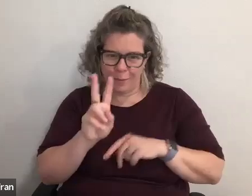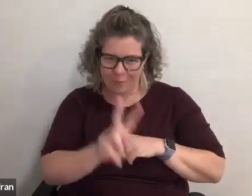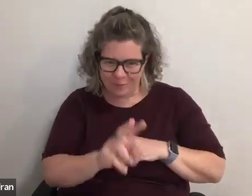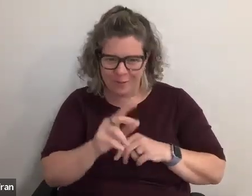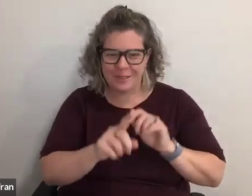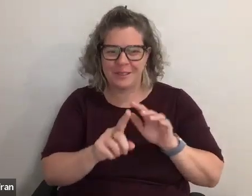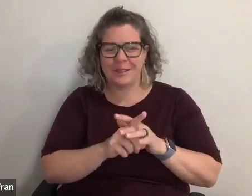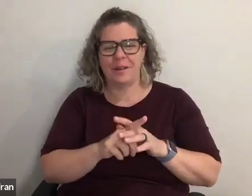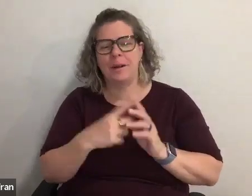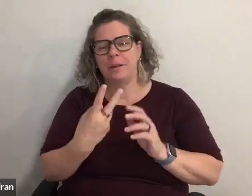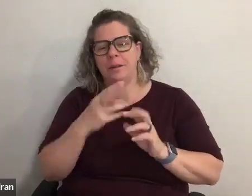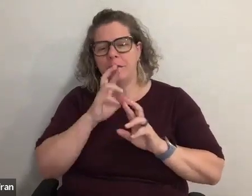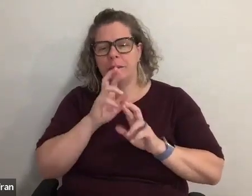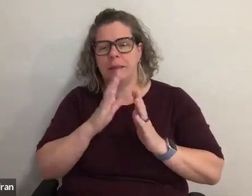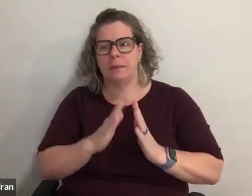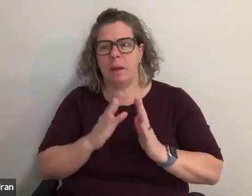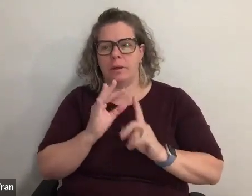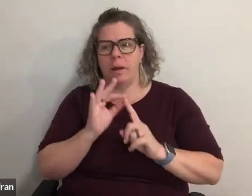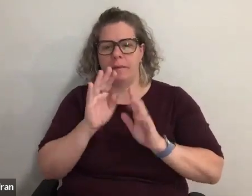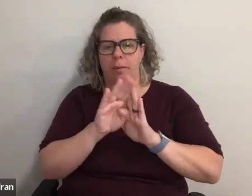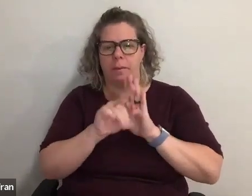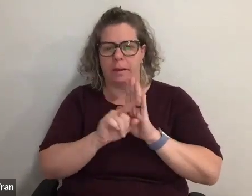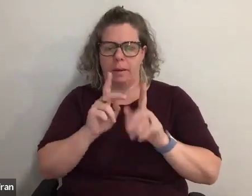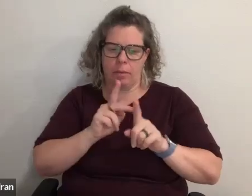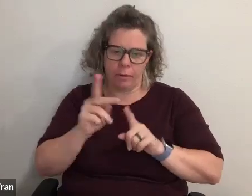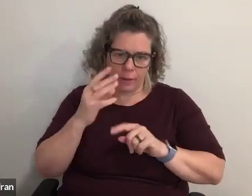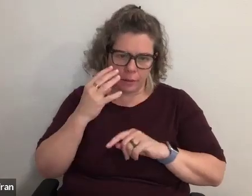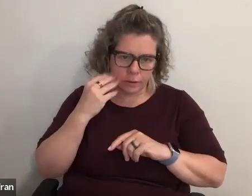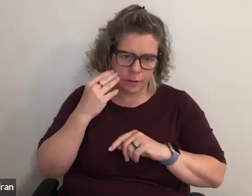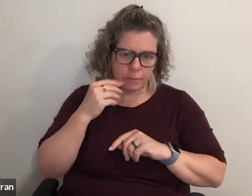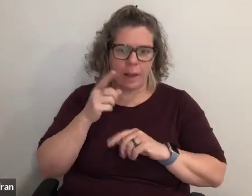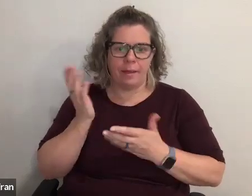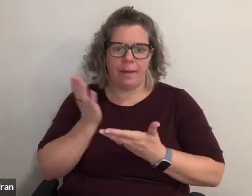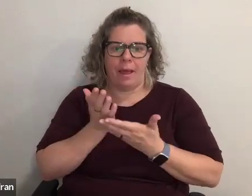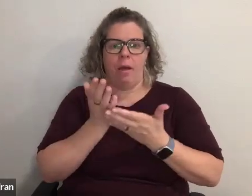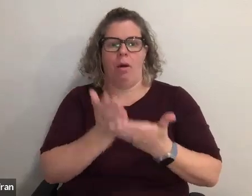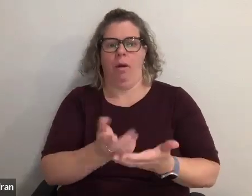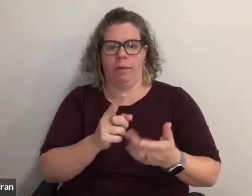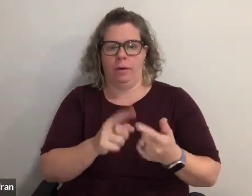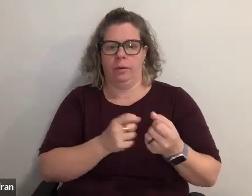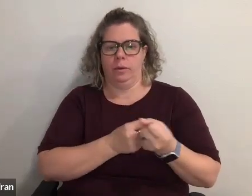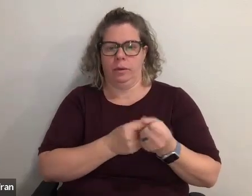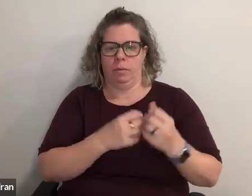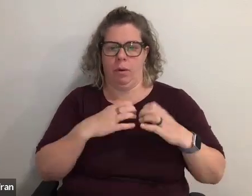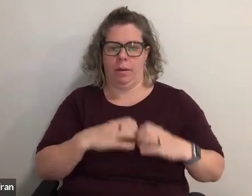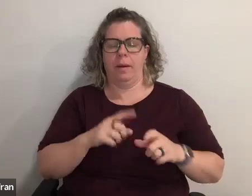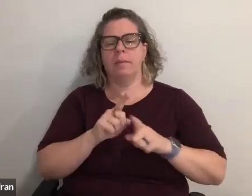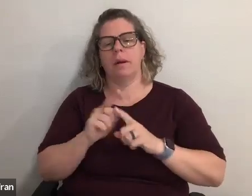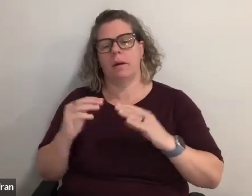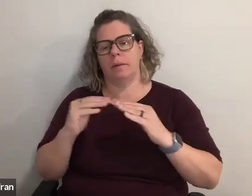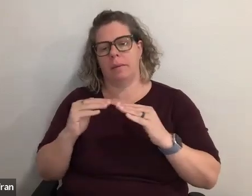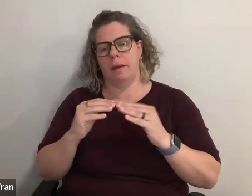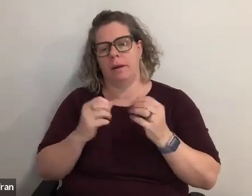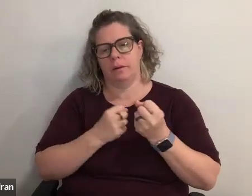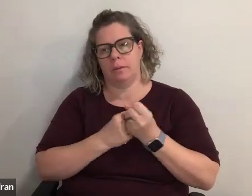2 responders have kind of unique backgrounds and professional experience that they bring to the table. And then, of course, that peer support has that